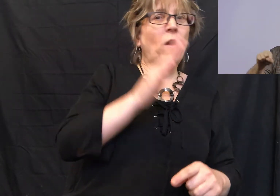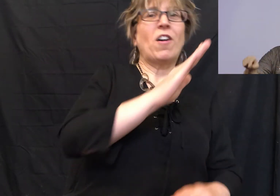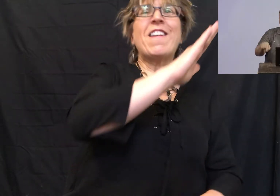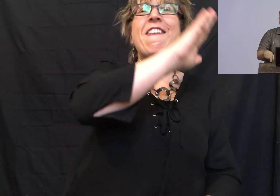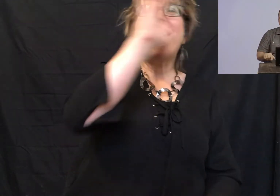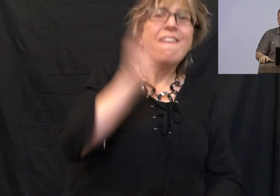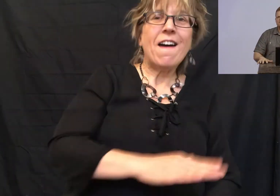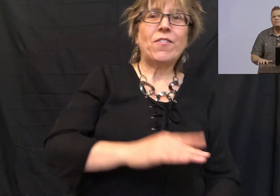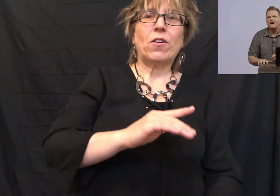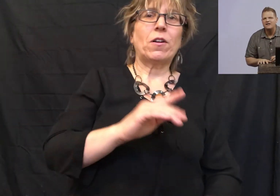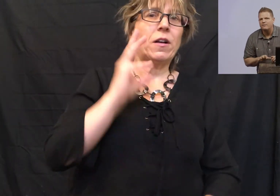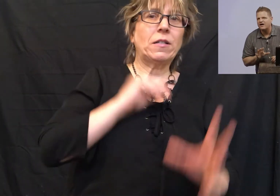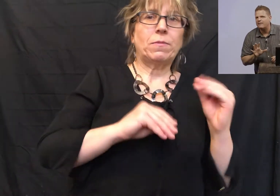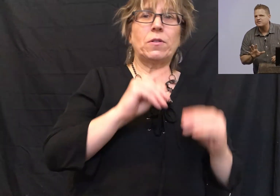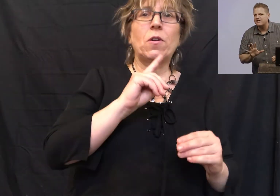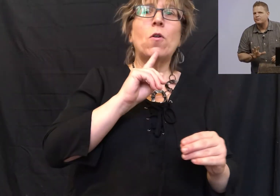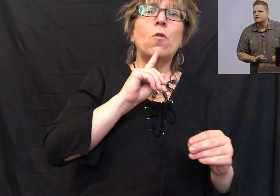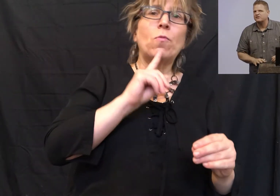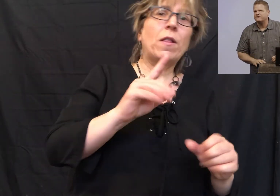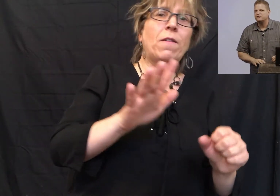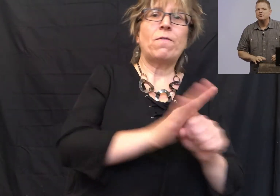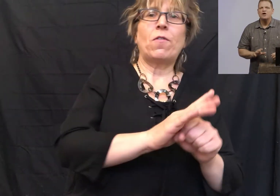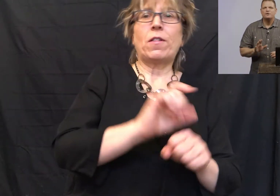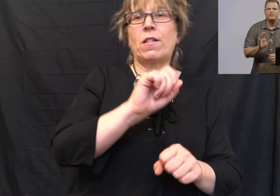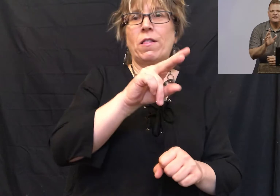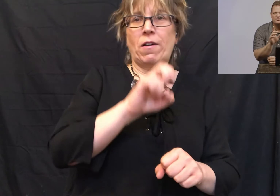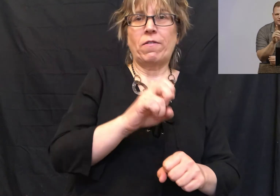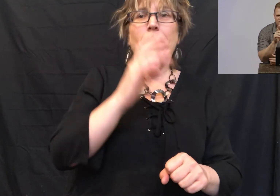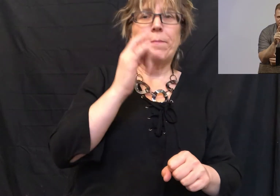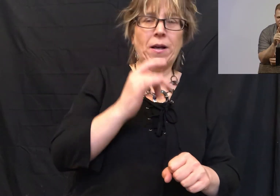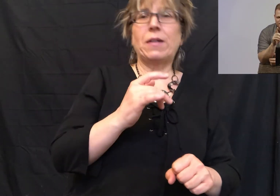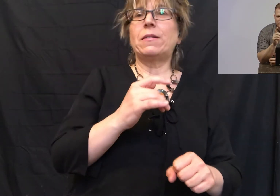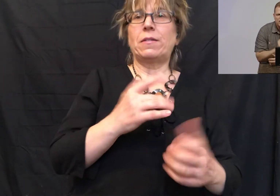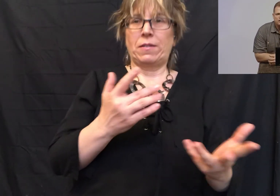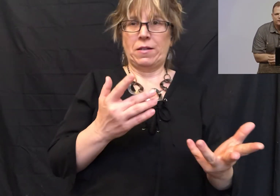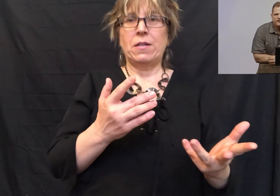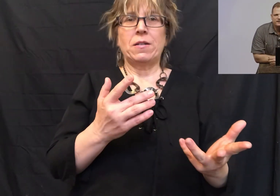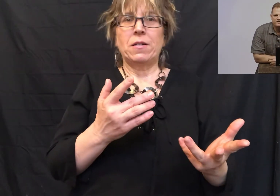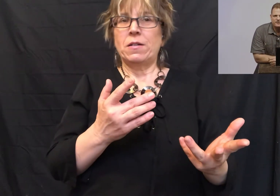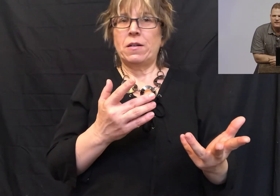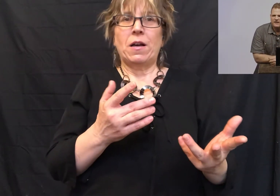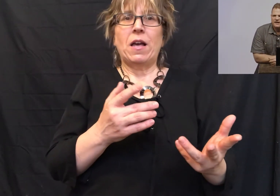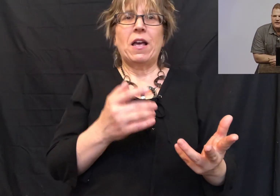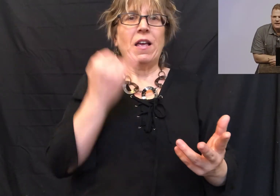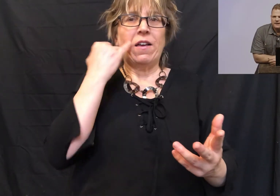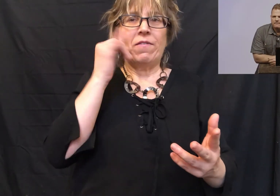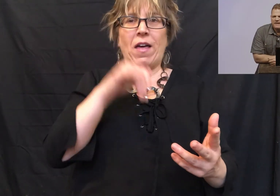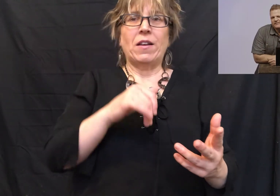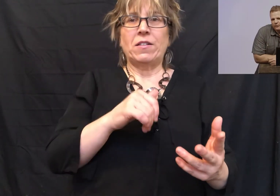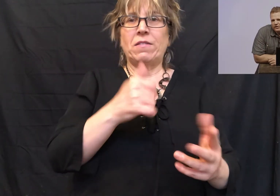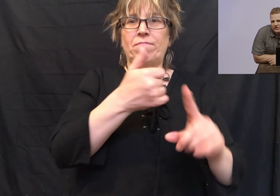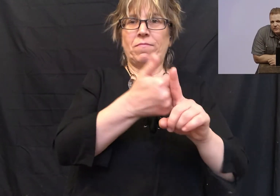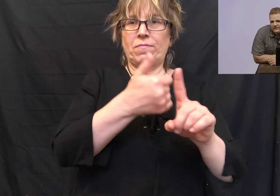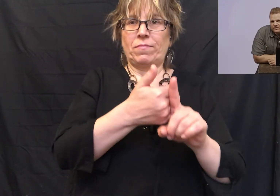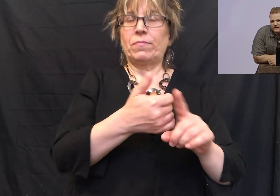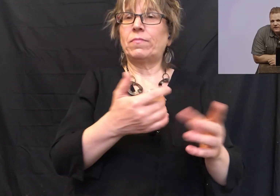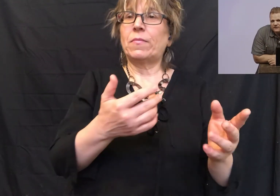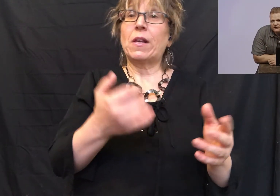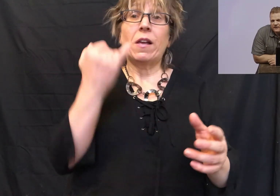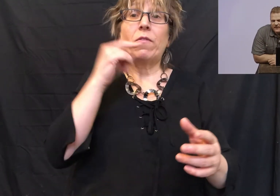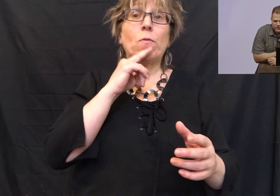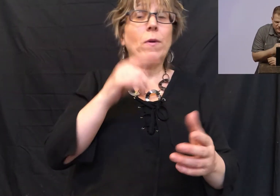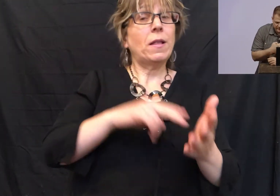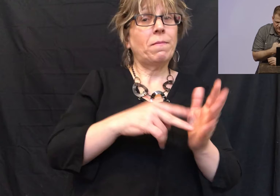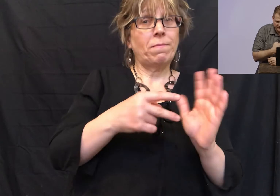know if you're fully loved, because in your mind, no matter how much that person loves you, you're thinking to yourself, listen to me, you're thinking to yourself, man, if they really knew